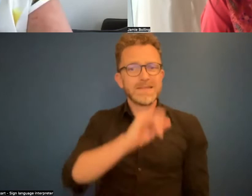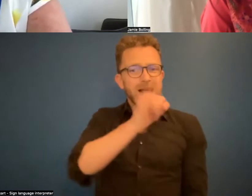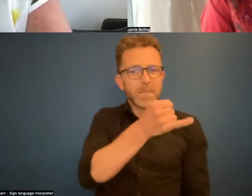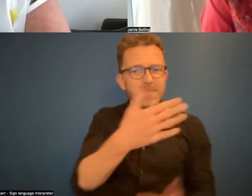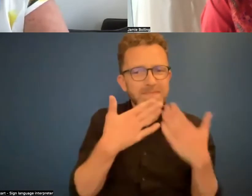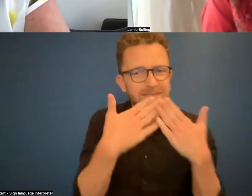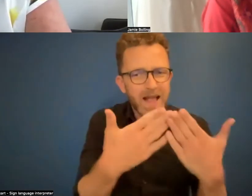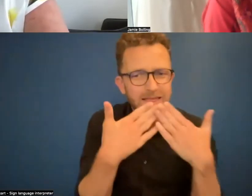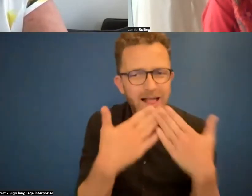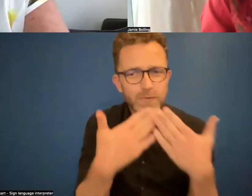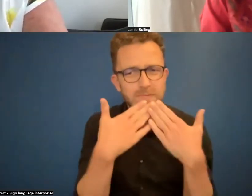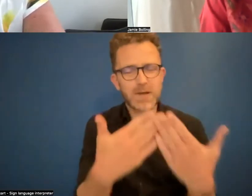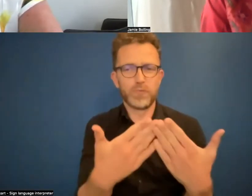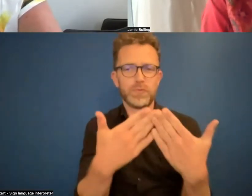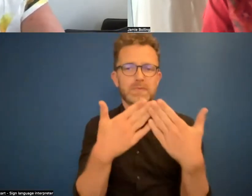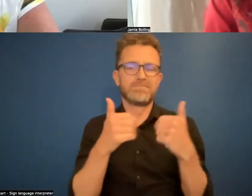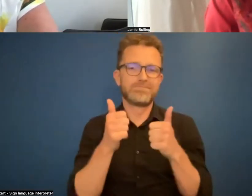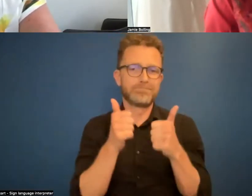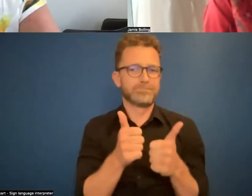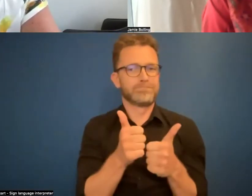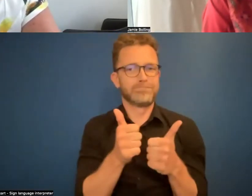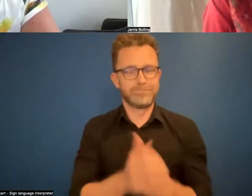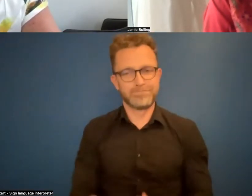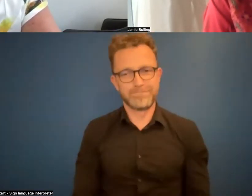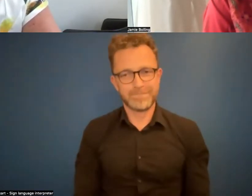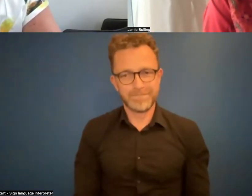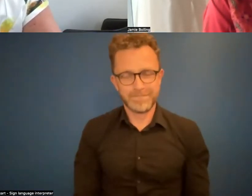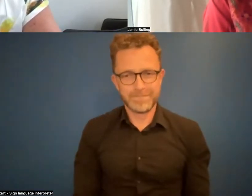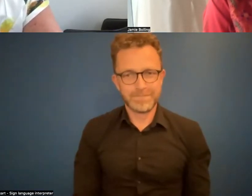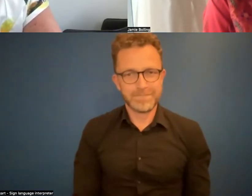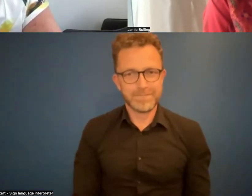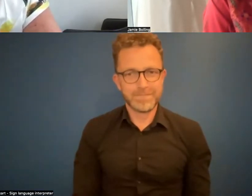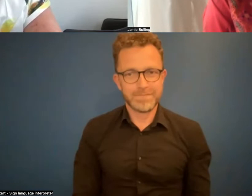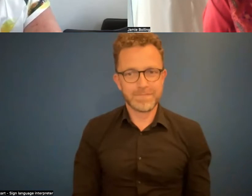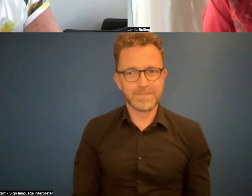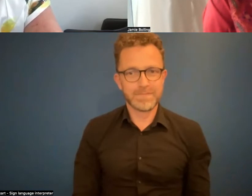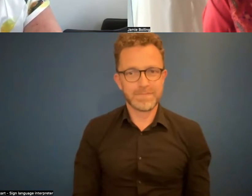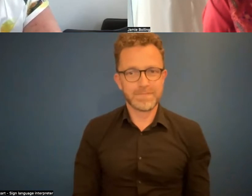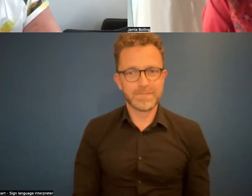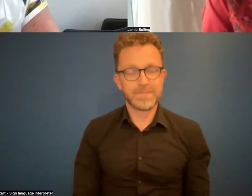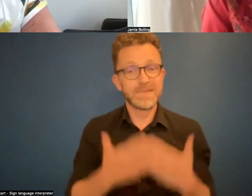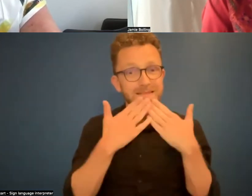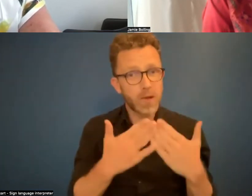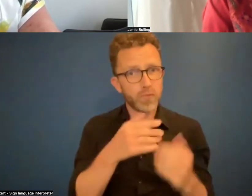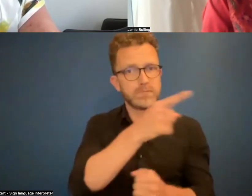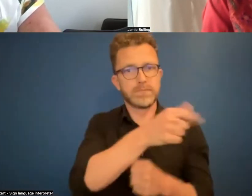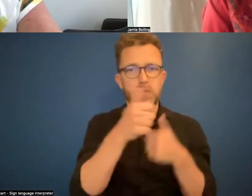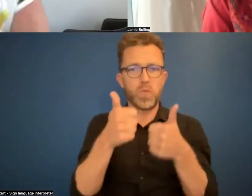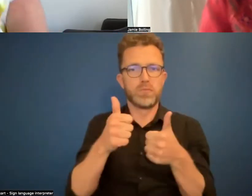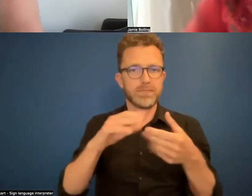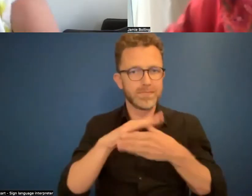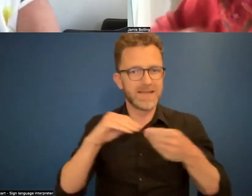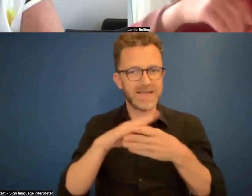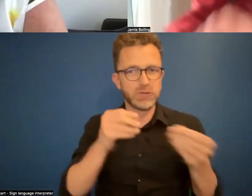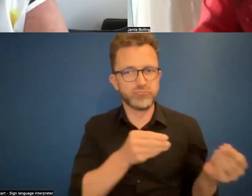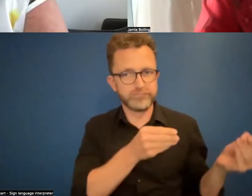that we're fighting that there will be no more funding, even though we know that there is a question of visibility and being on top of